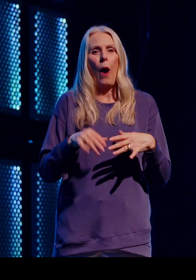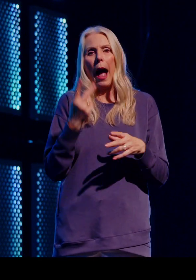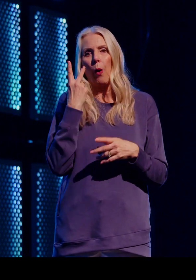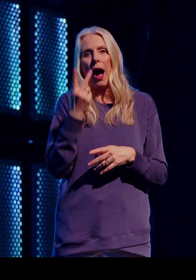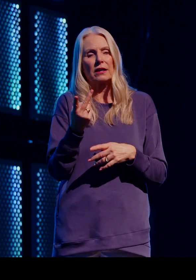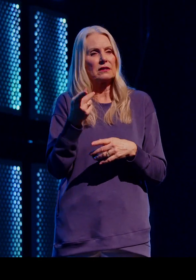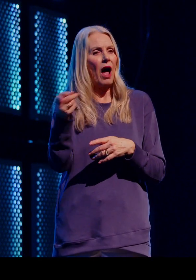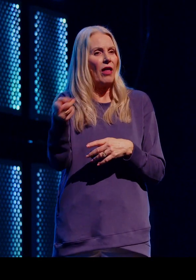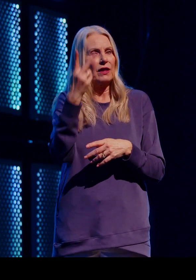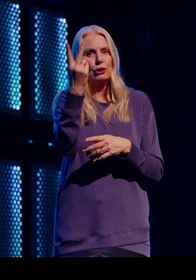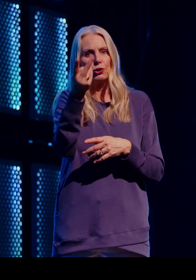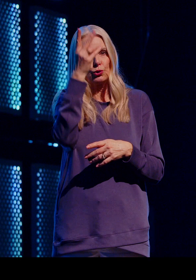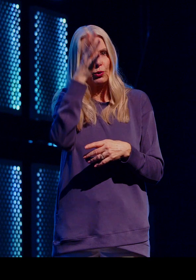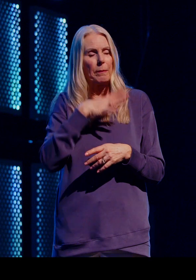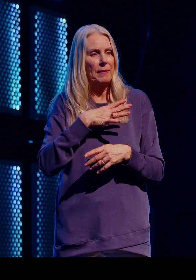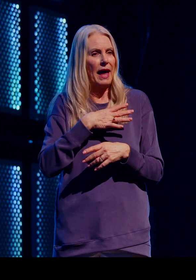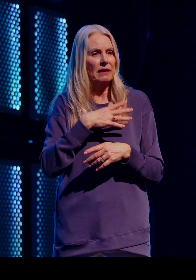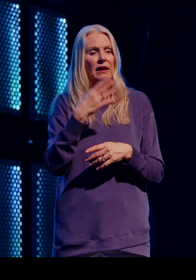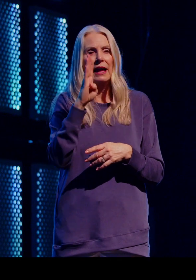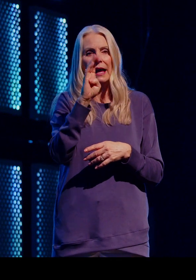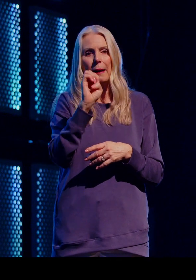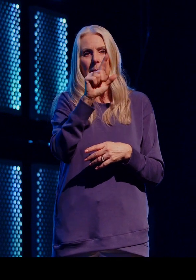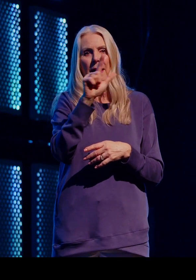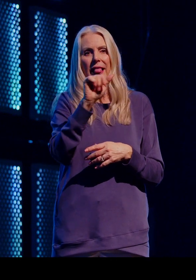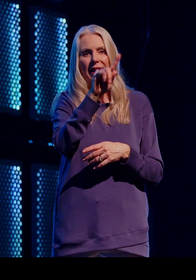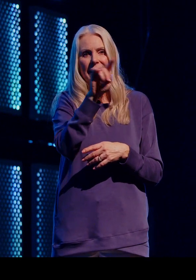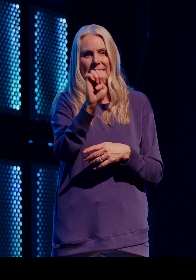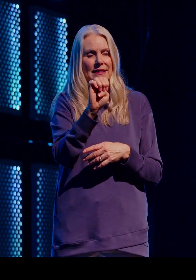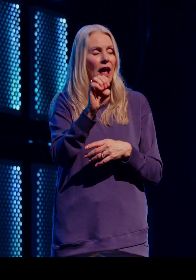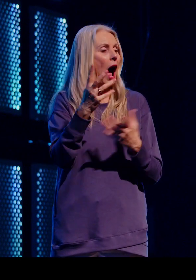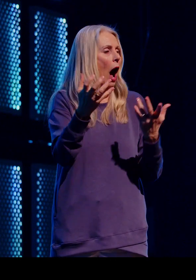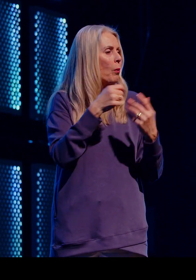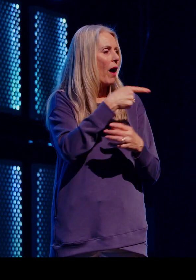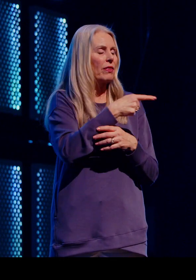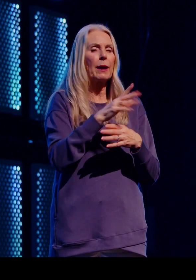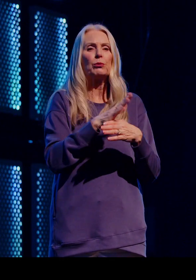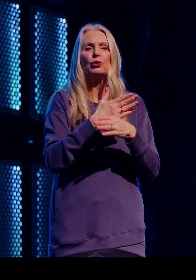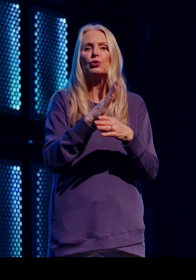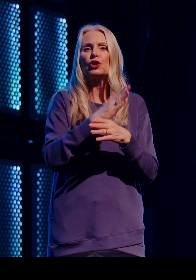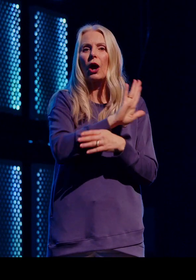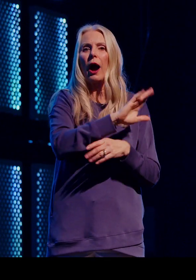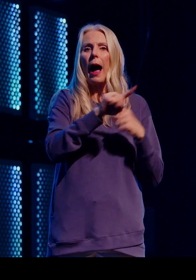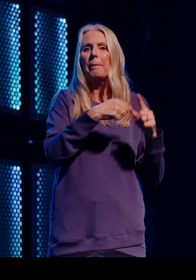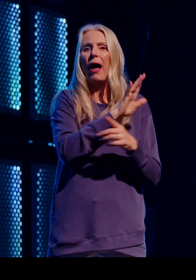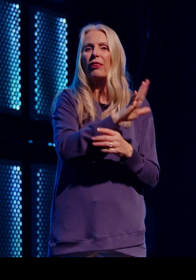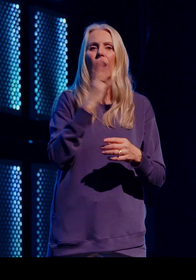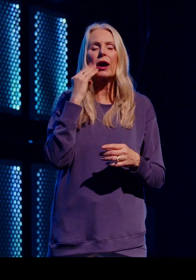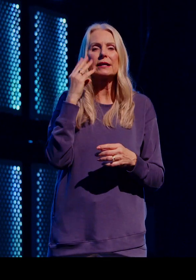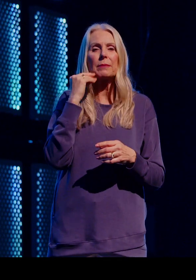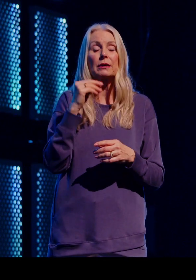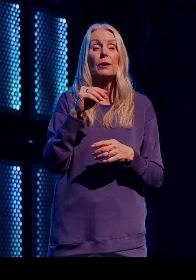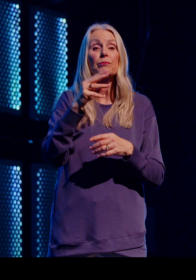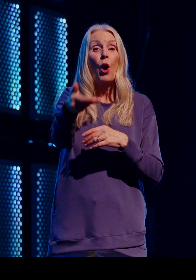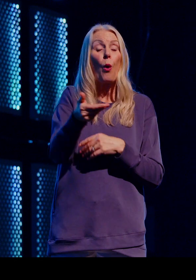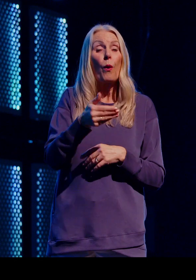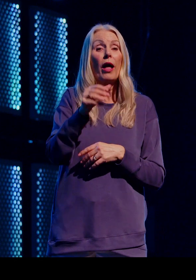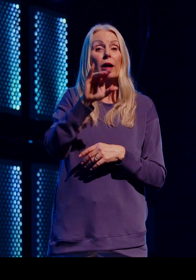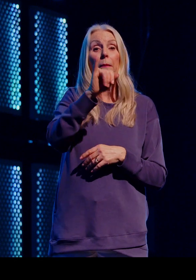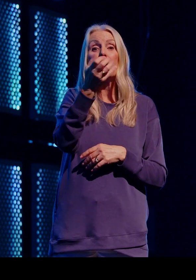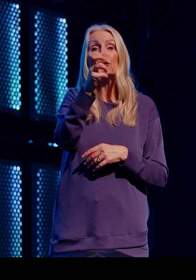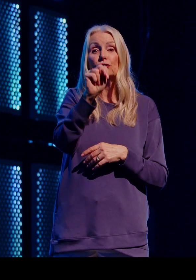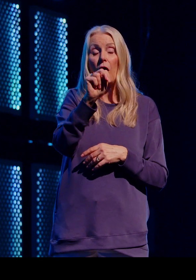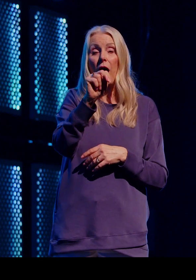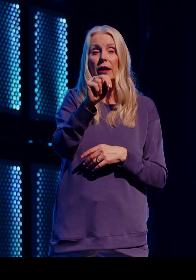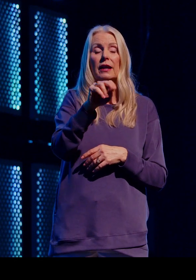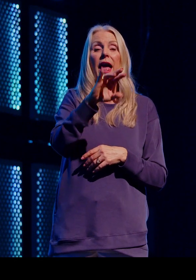hands. These guys are incredible, and I want to invite them to come share a little bit about their experience in Belize. Let's welcome John Burton